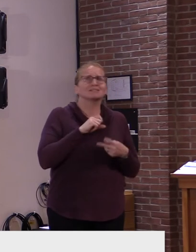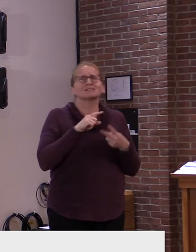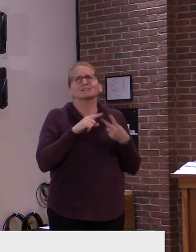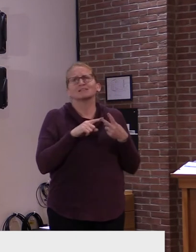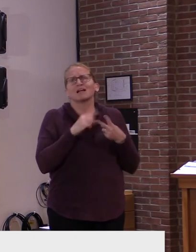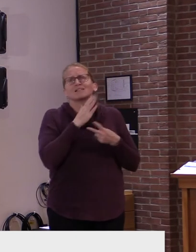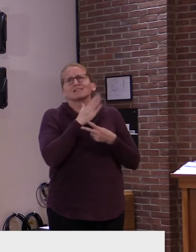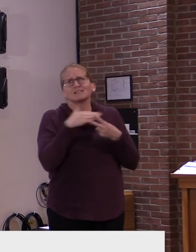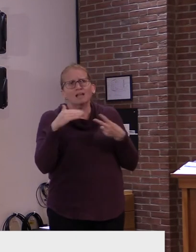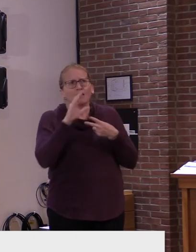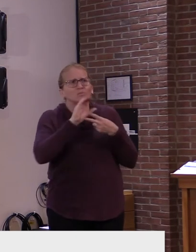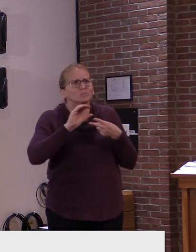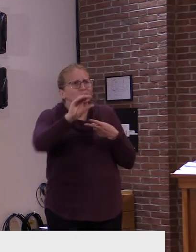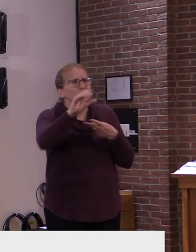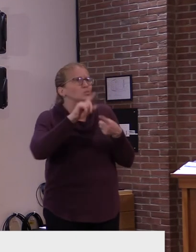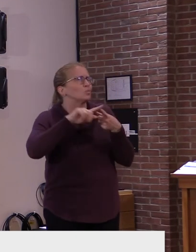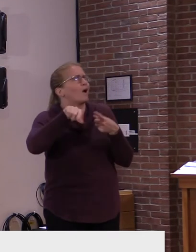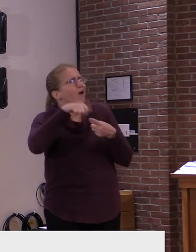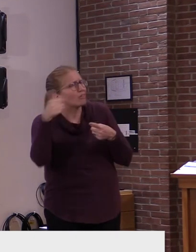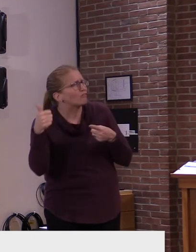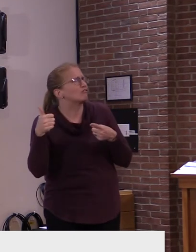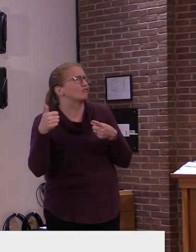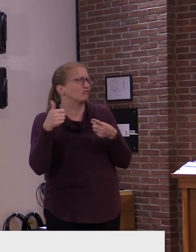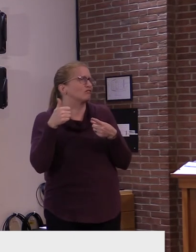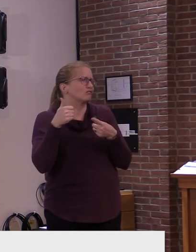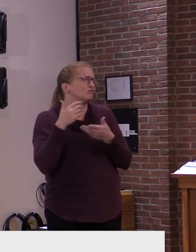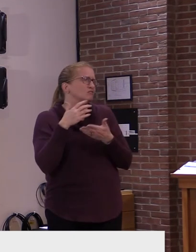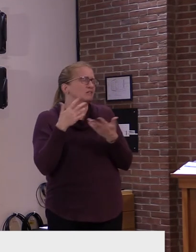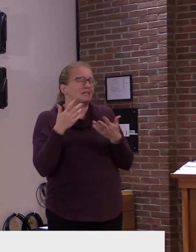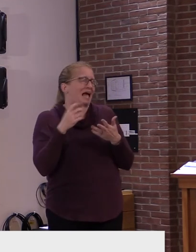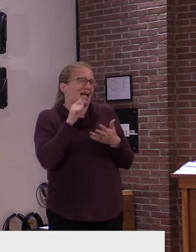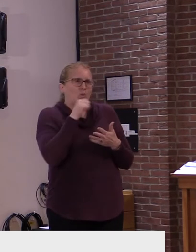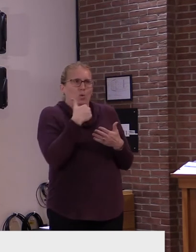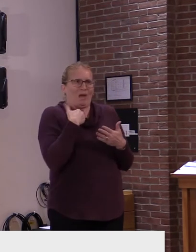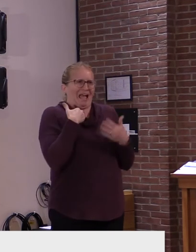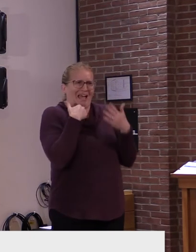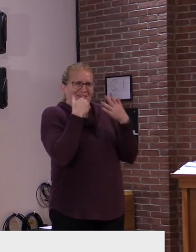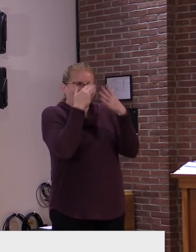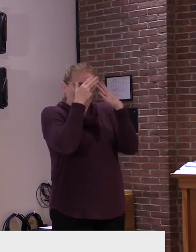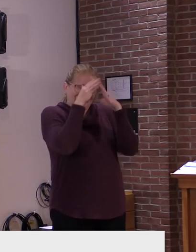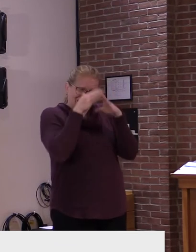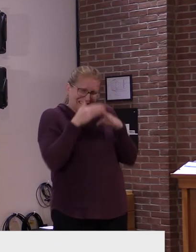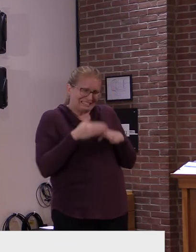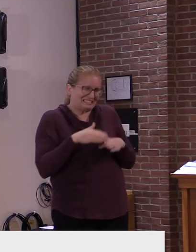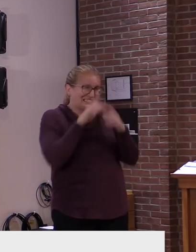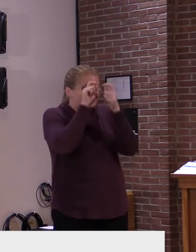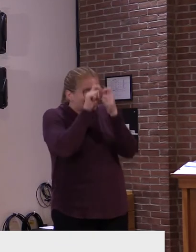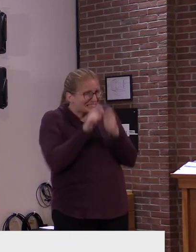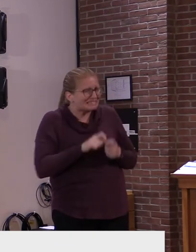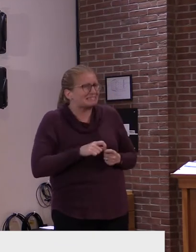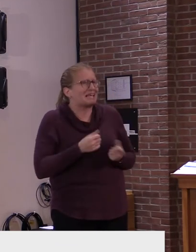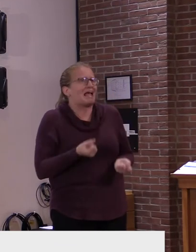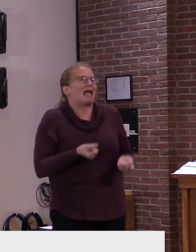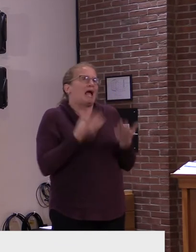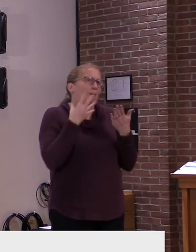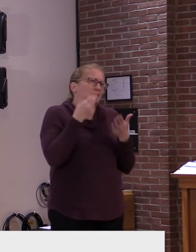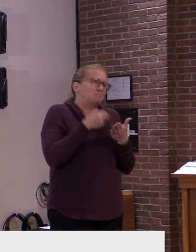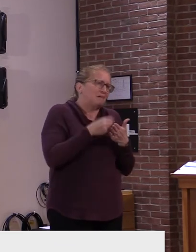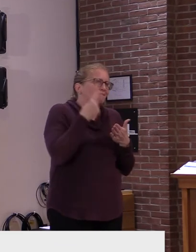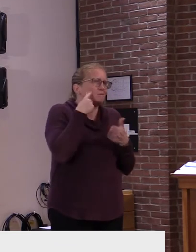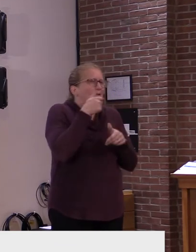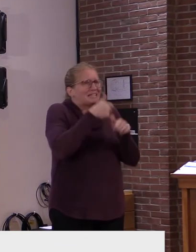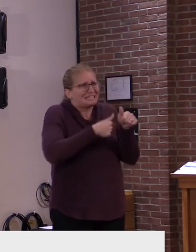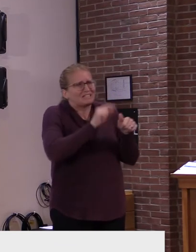reallocated elsewhere um i don't have the specifics on where each item was